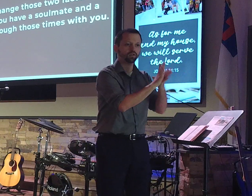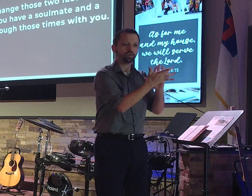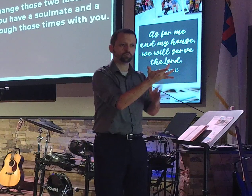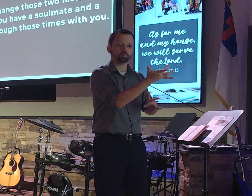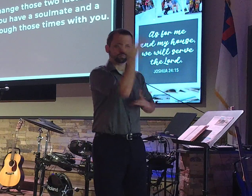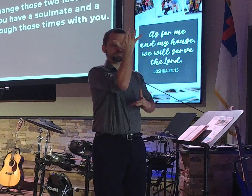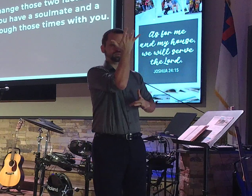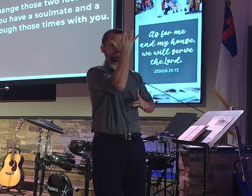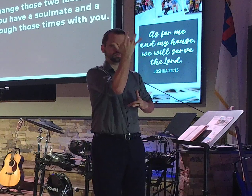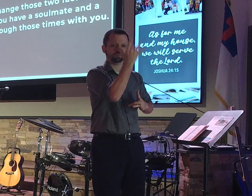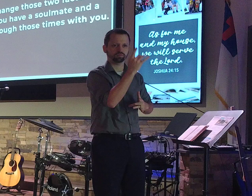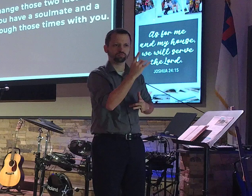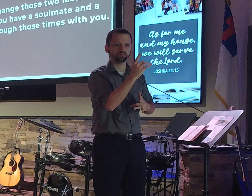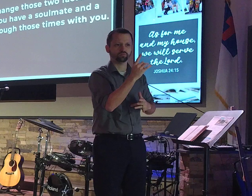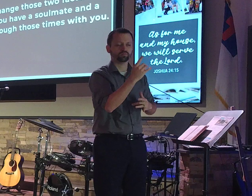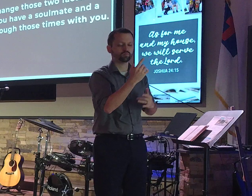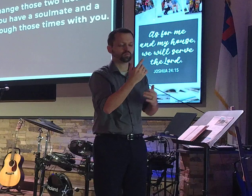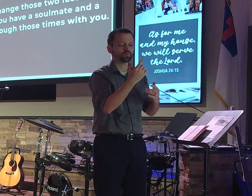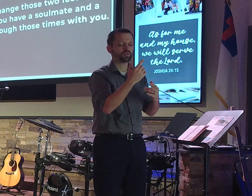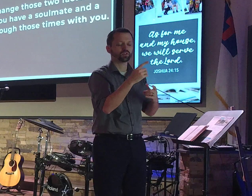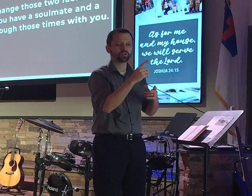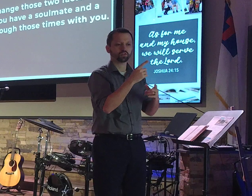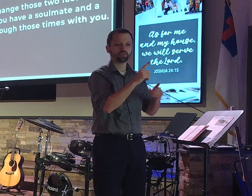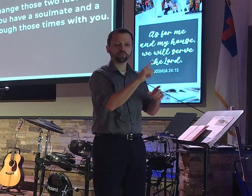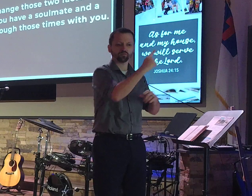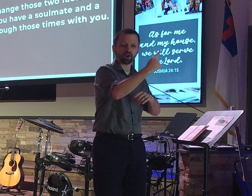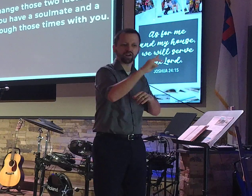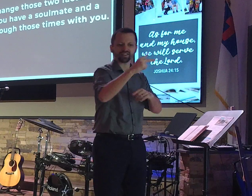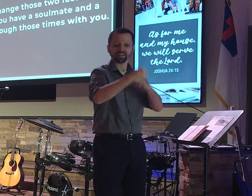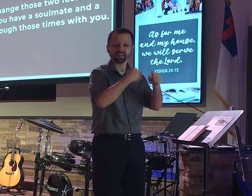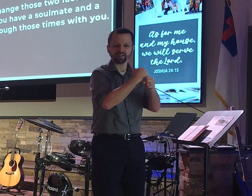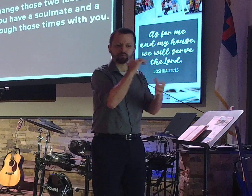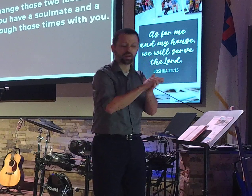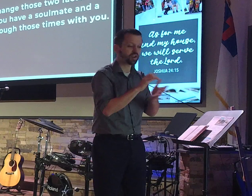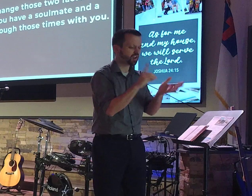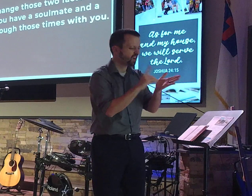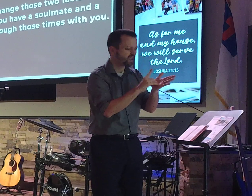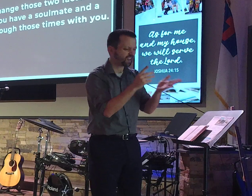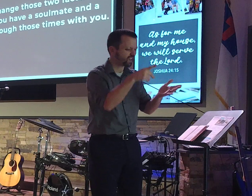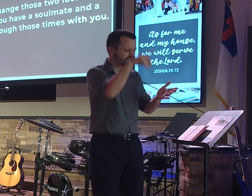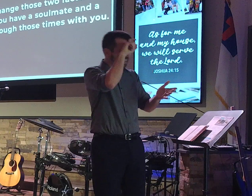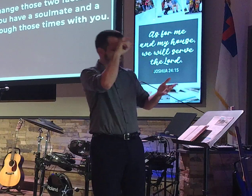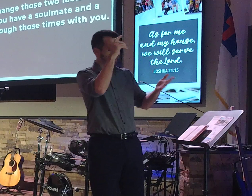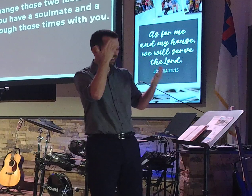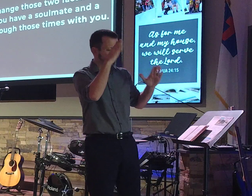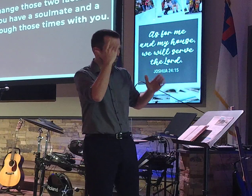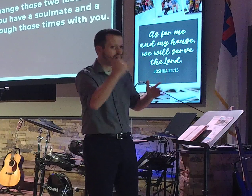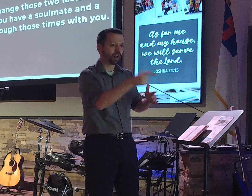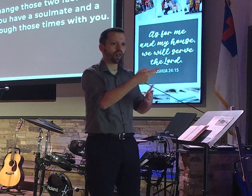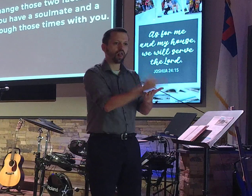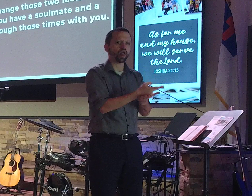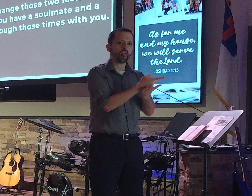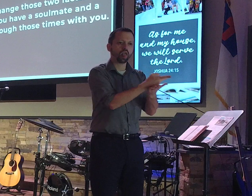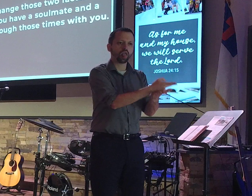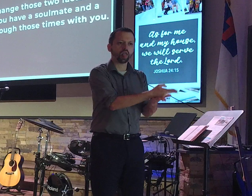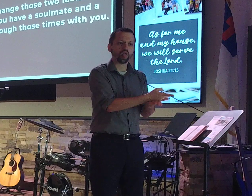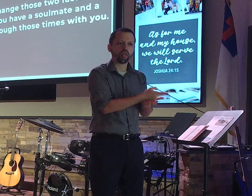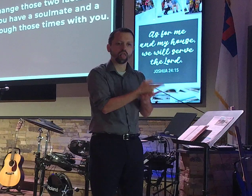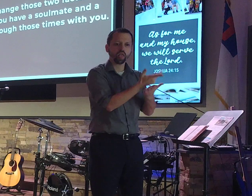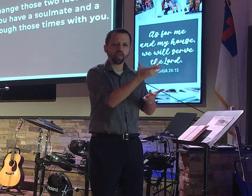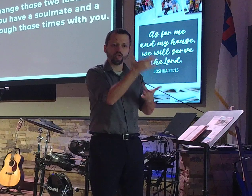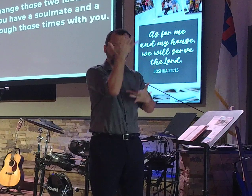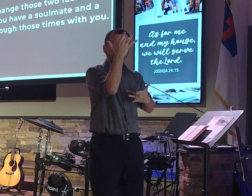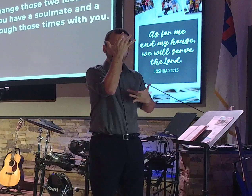first 2 years for a period of time. Nobody could figure out, no doctors could figure out what was wrong with her. She was bedridden. I mean, she couldn't get out of